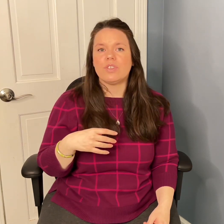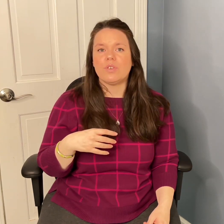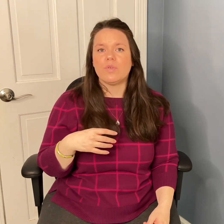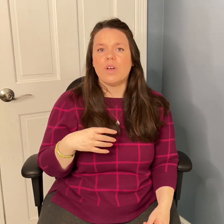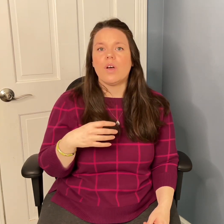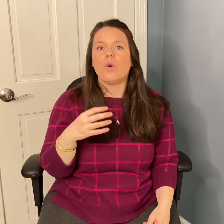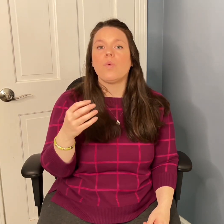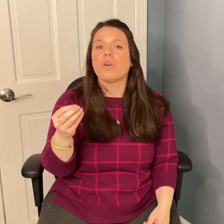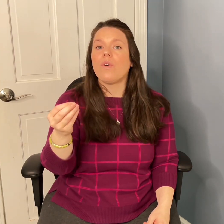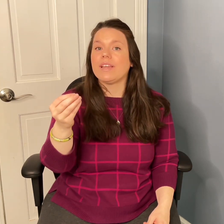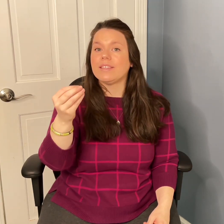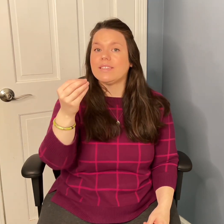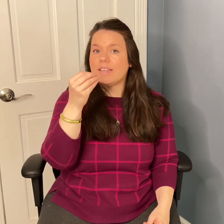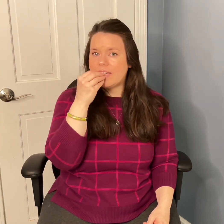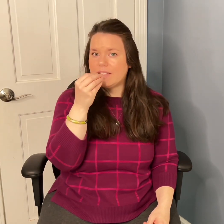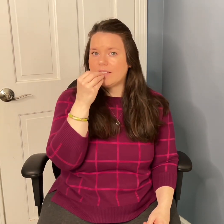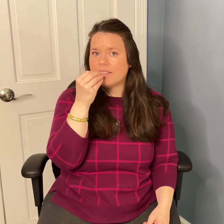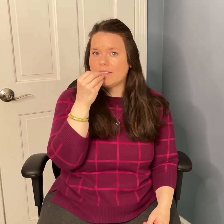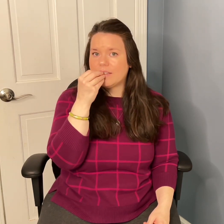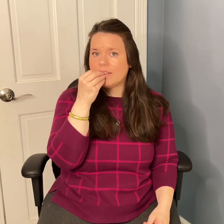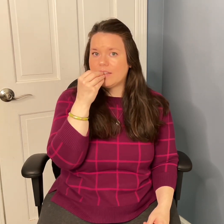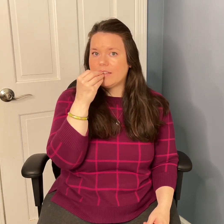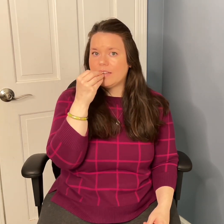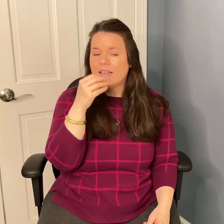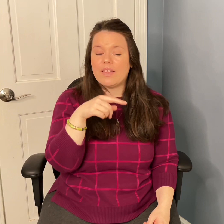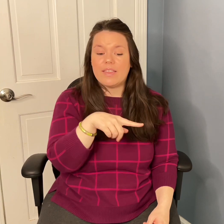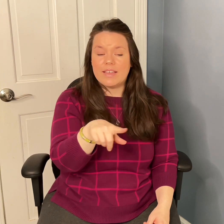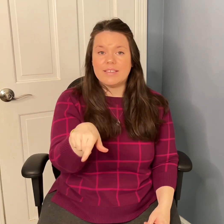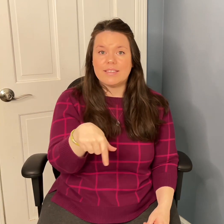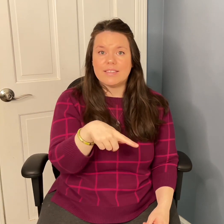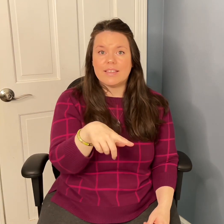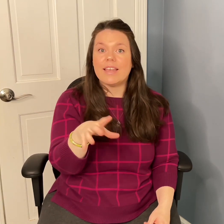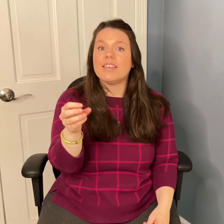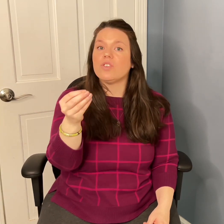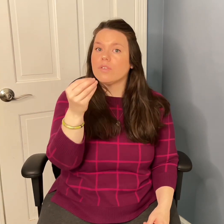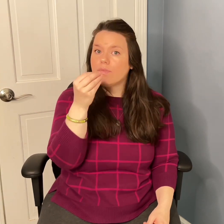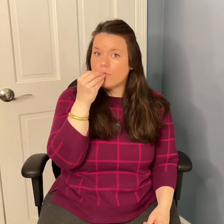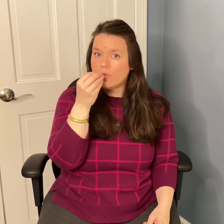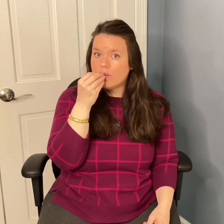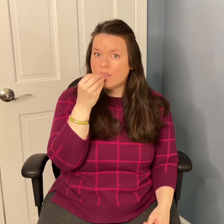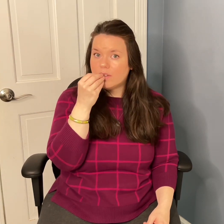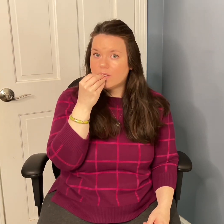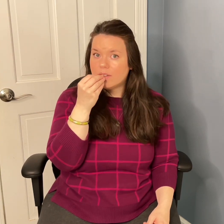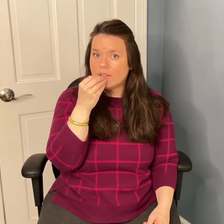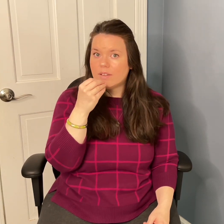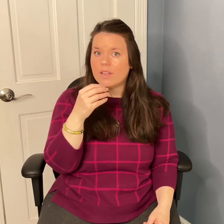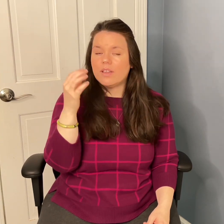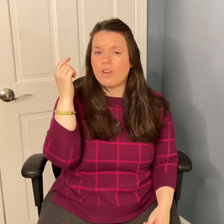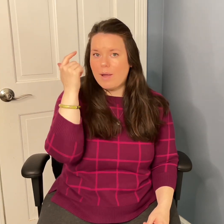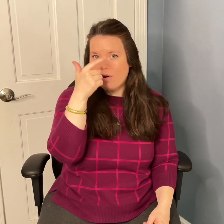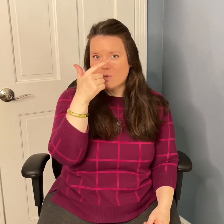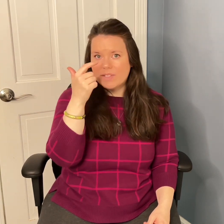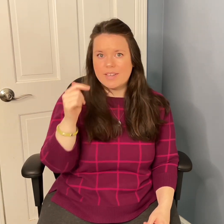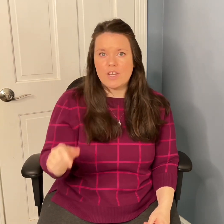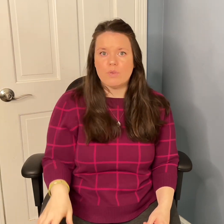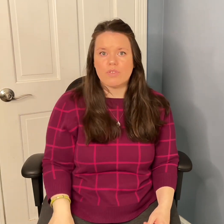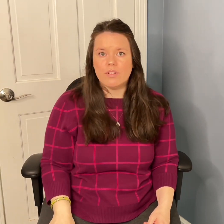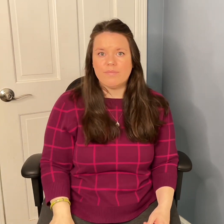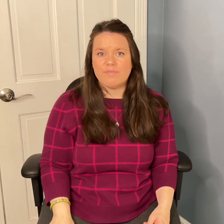to, "We're going to eat. This is your food." Your eyebrows would stay neutral.